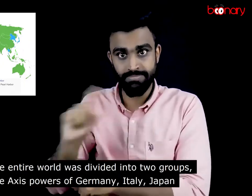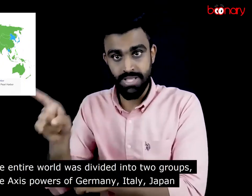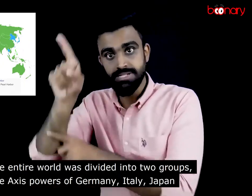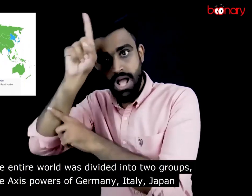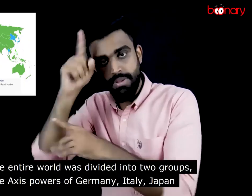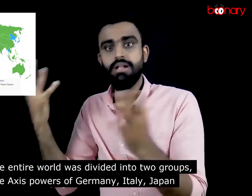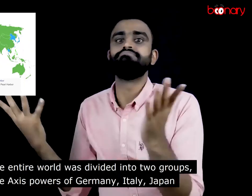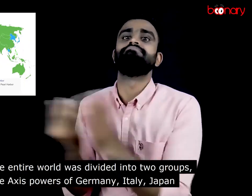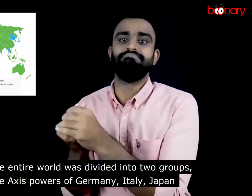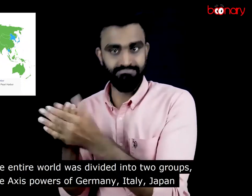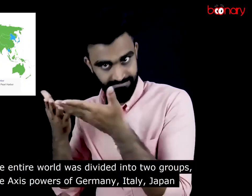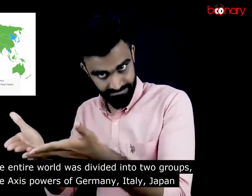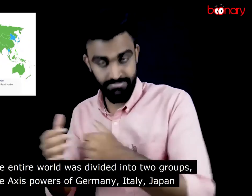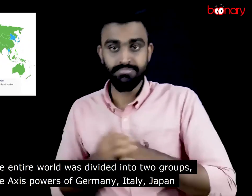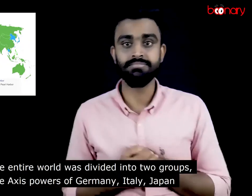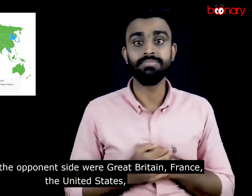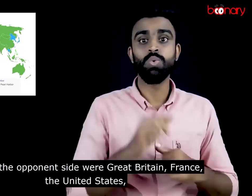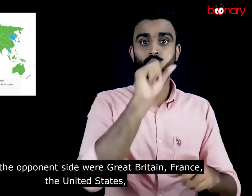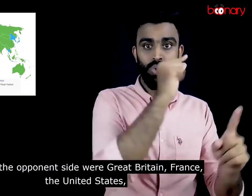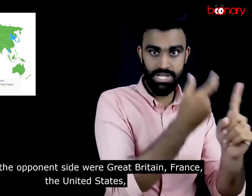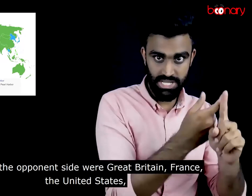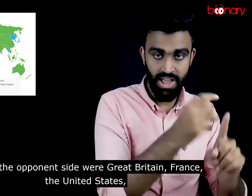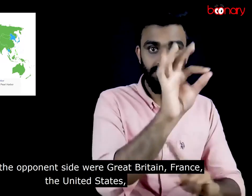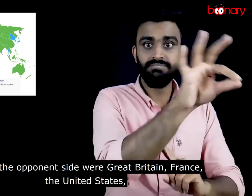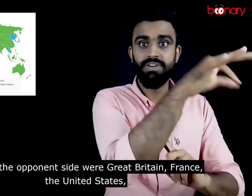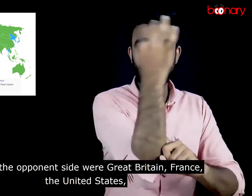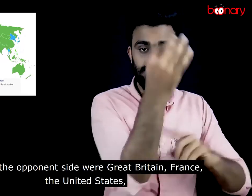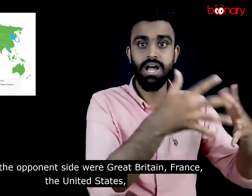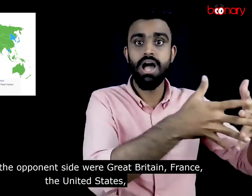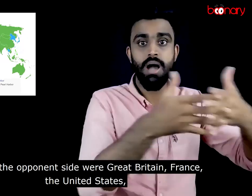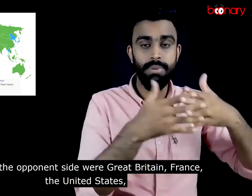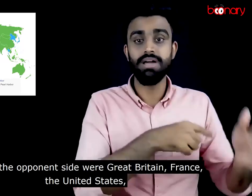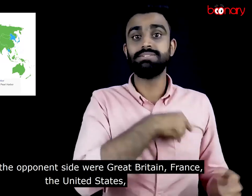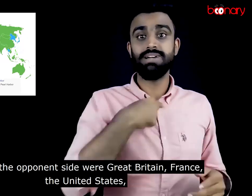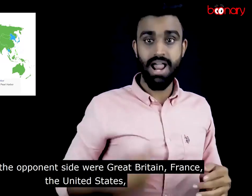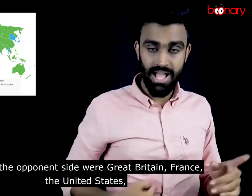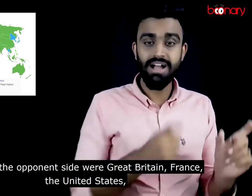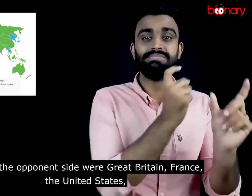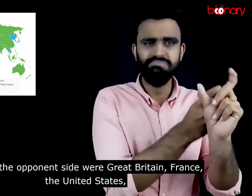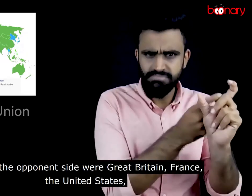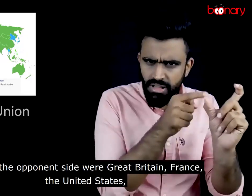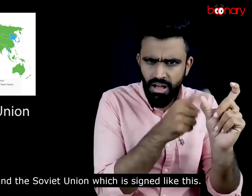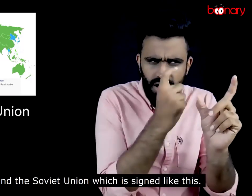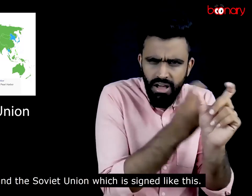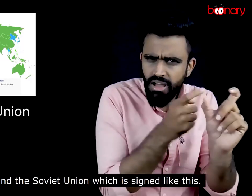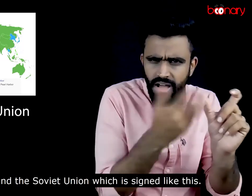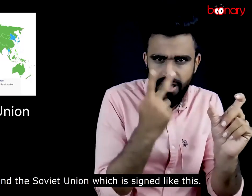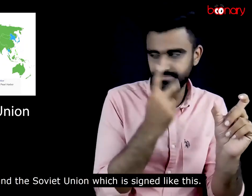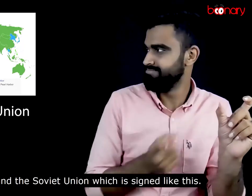the Axis powers of Germany, Italy, Japan, and on the opponent side were Great Britain, France, United States, China, and